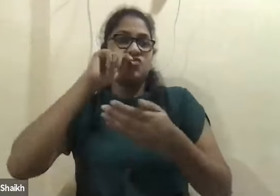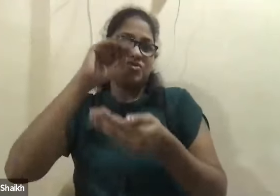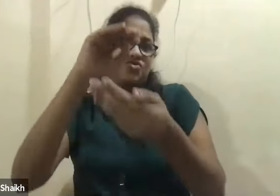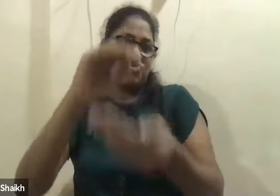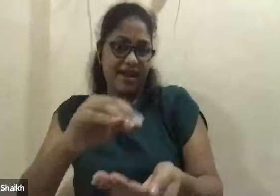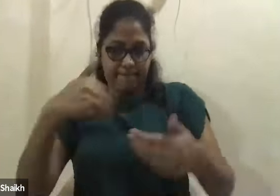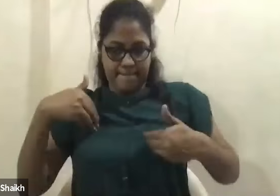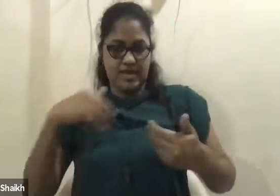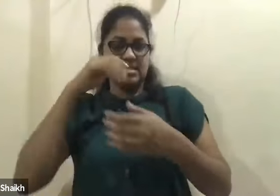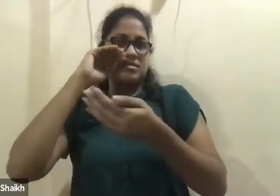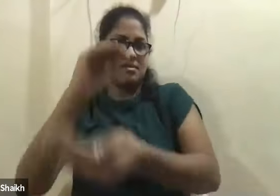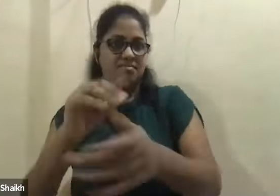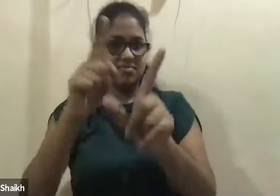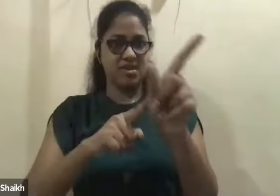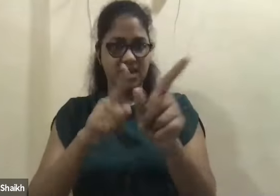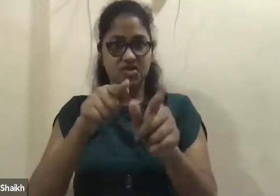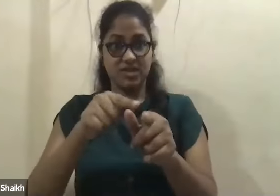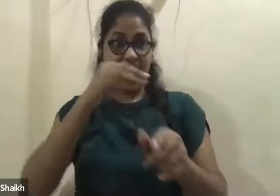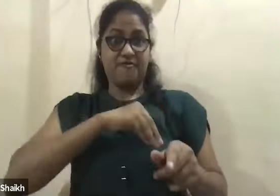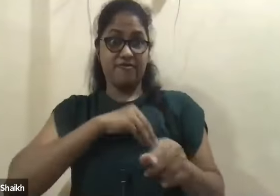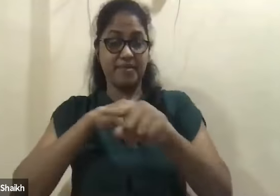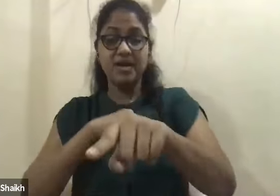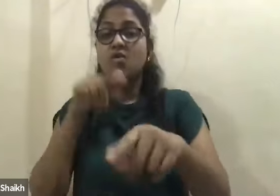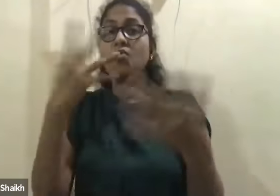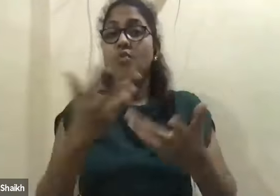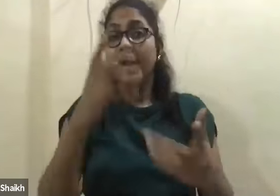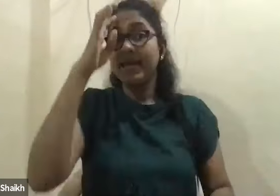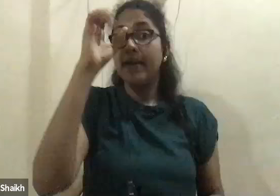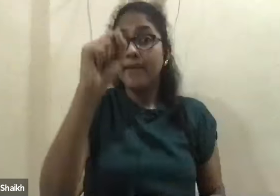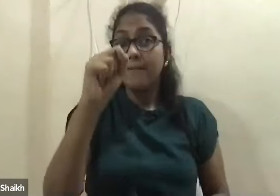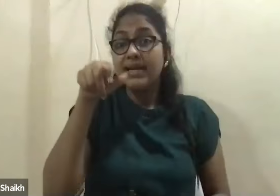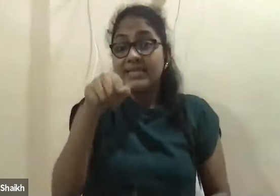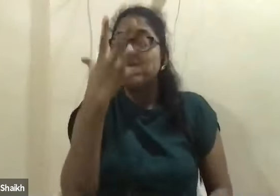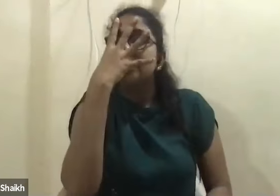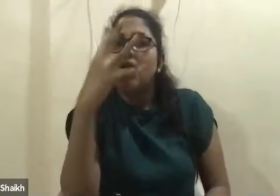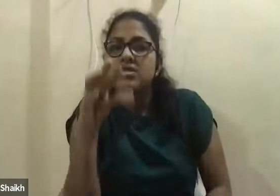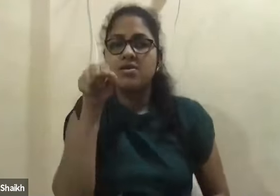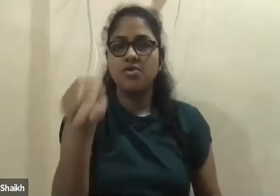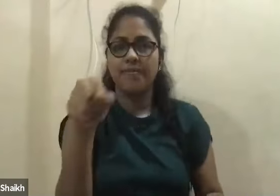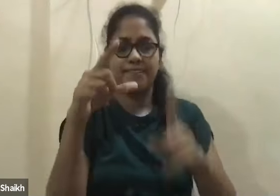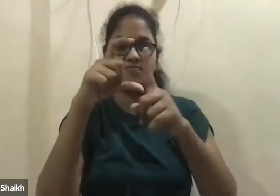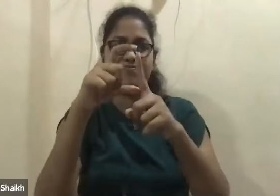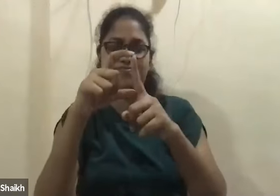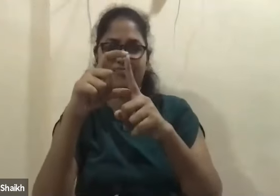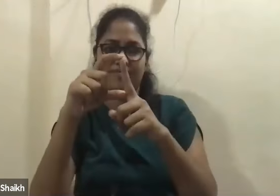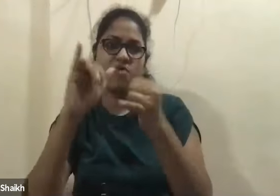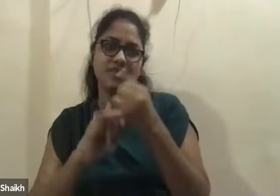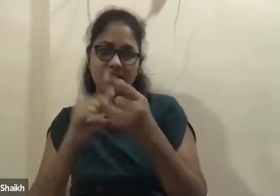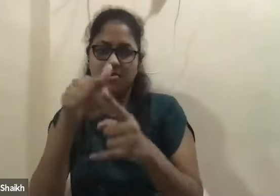son Yash, who is not, remember, he's a Down syndrome boy. In Yash's case, he cannot advocate